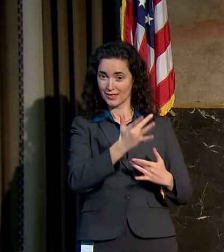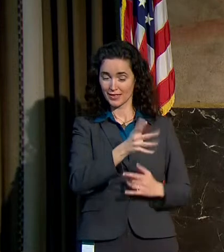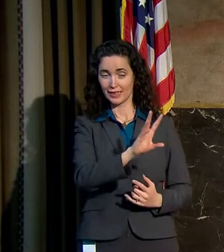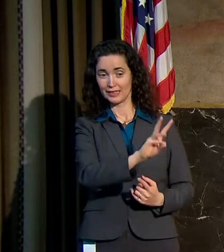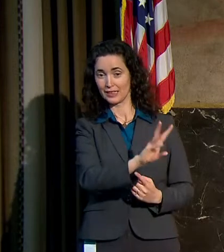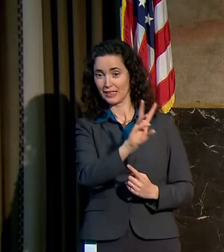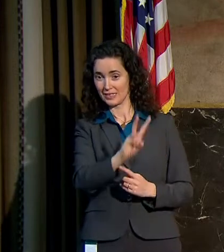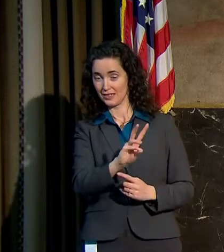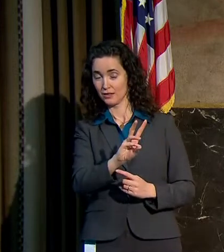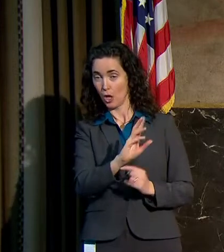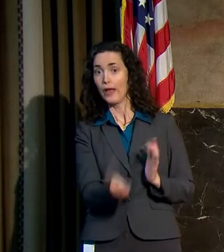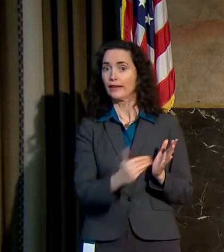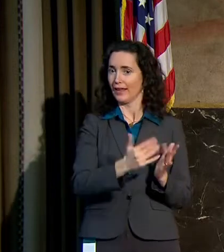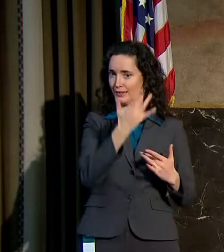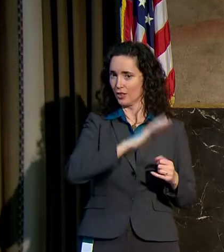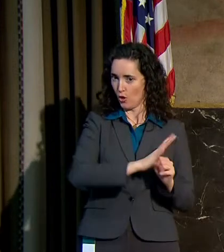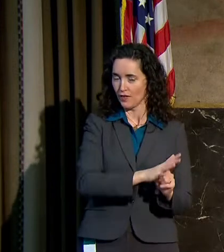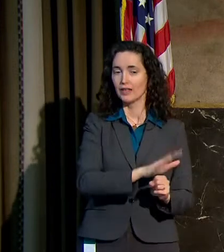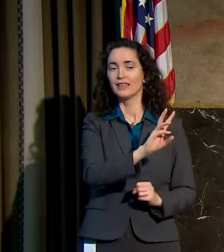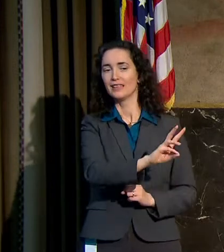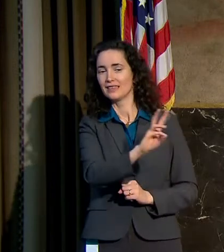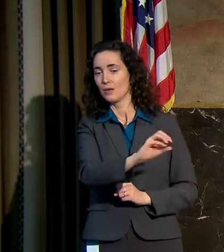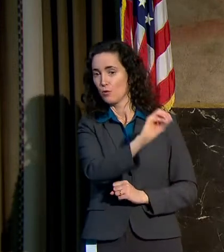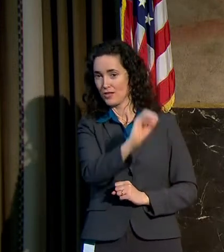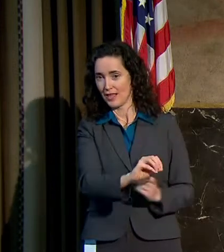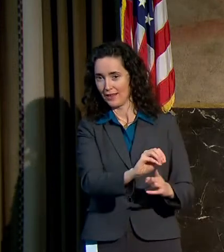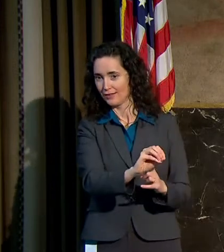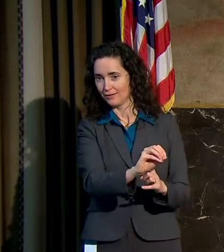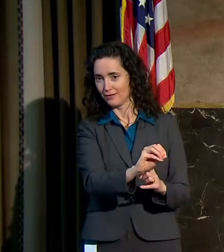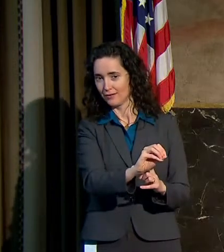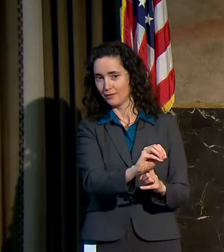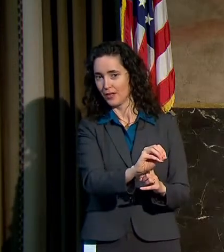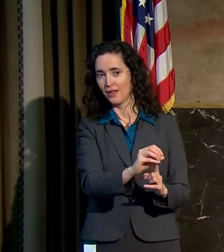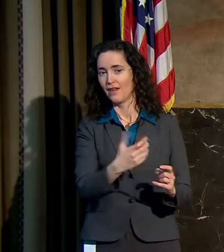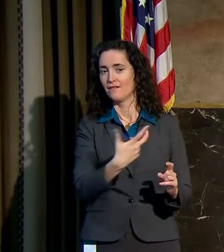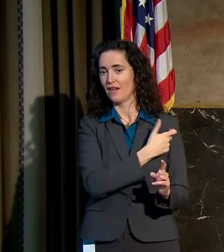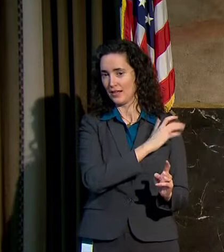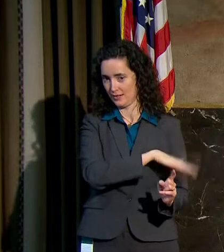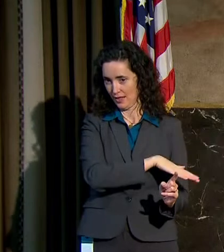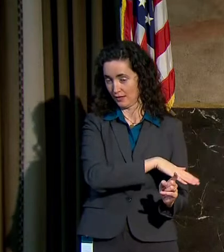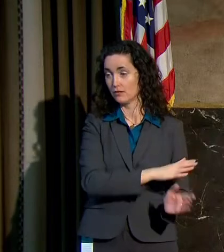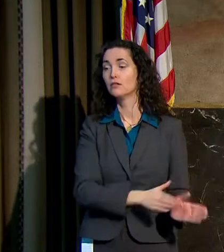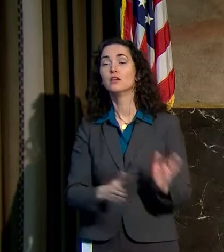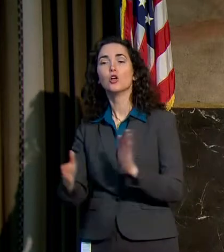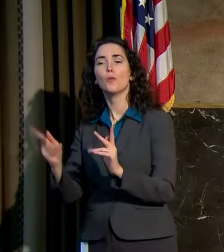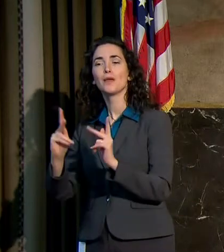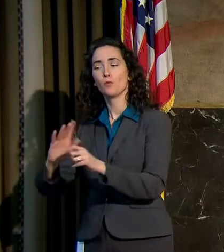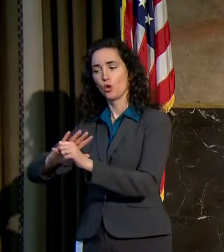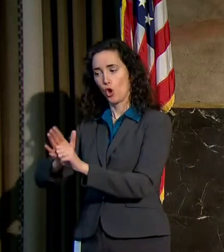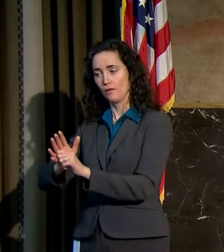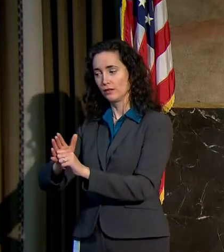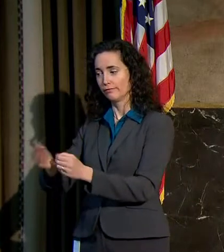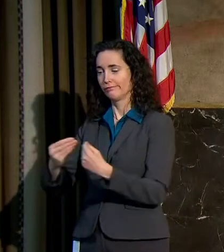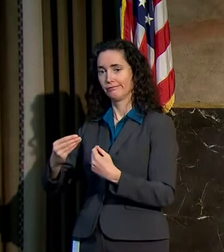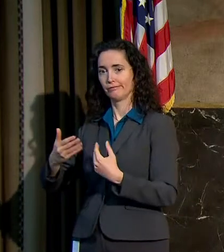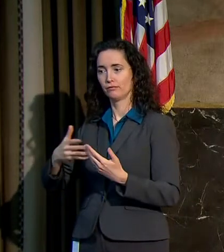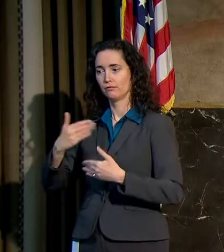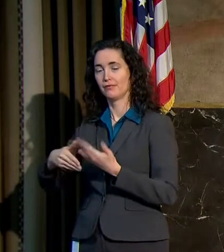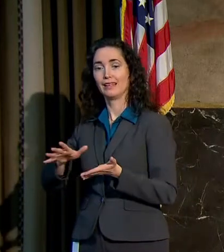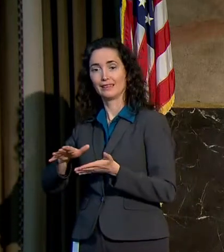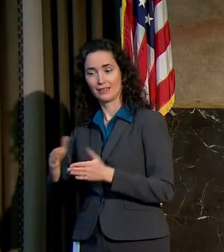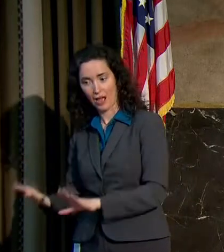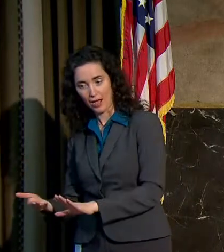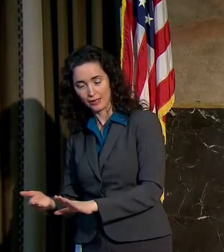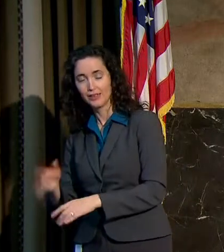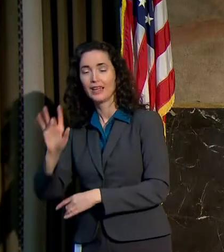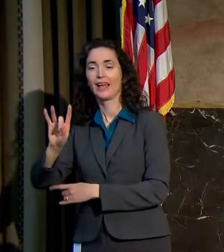fully vaccinated. 83% of reinfection-associated deaths occurred among people who were not